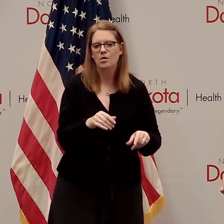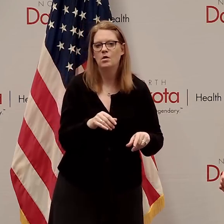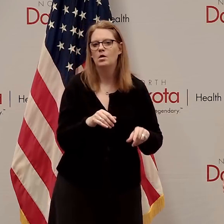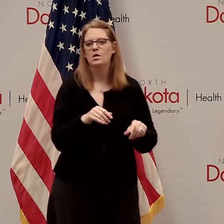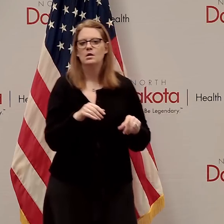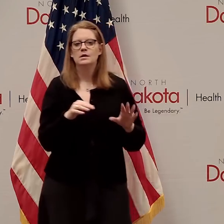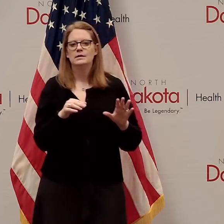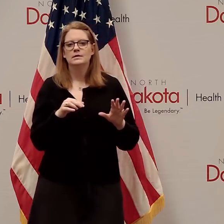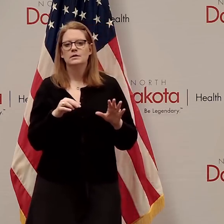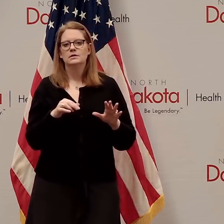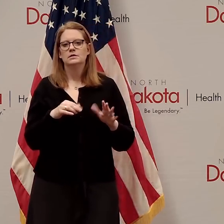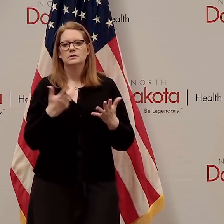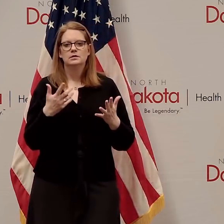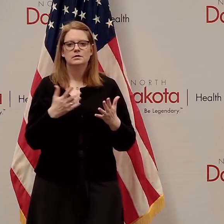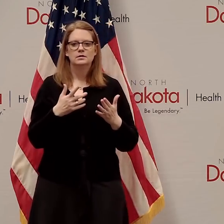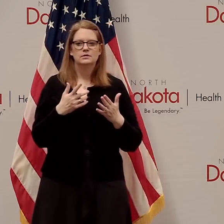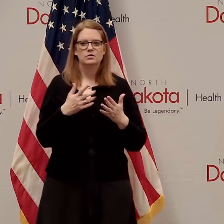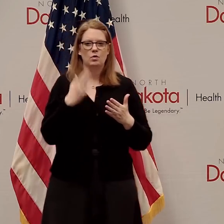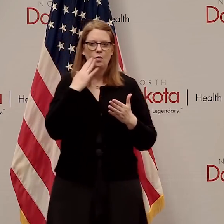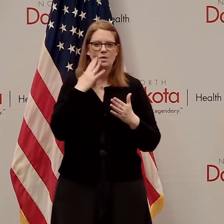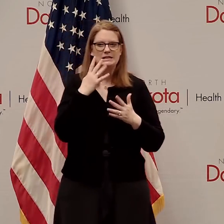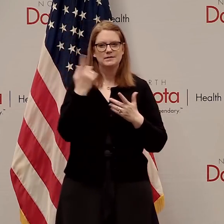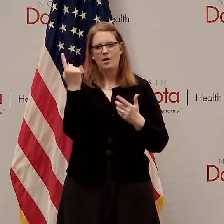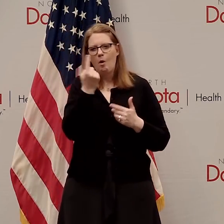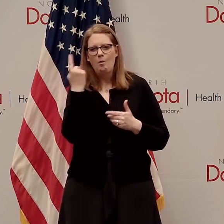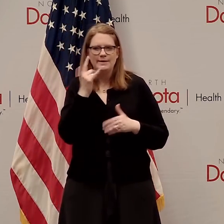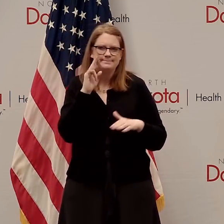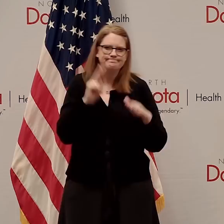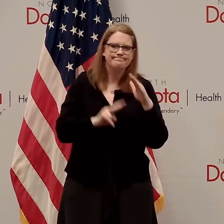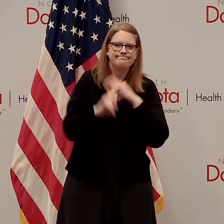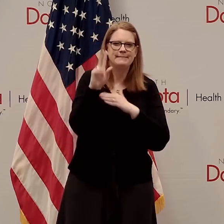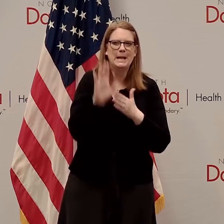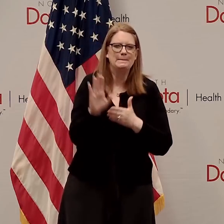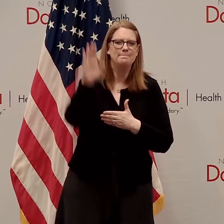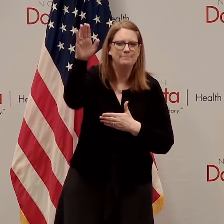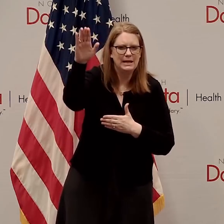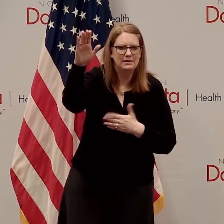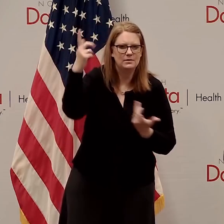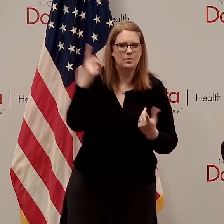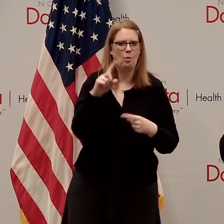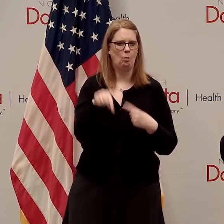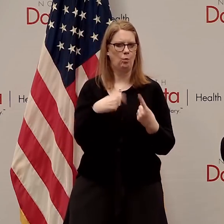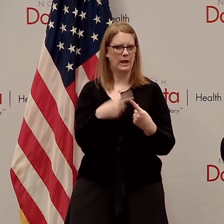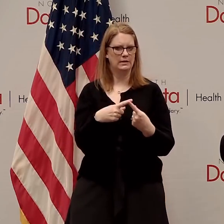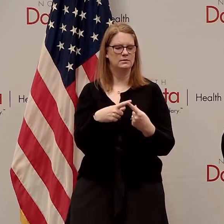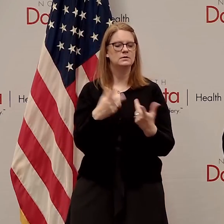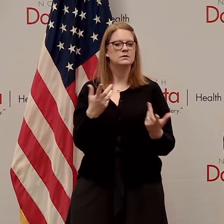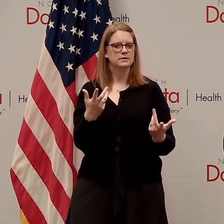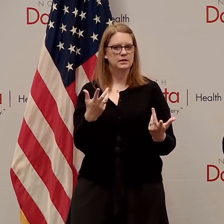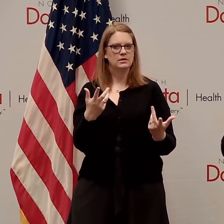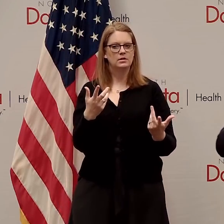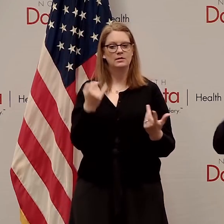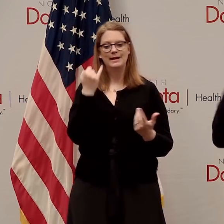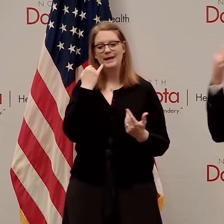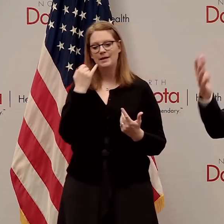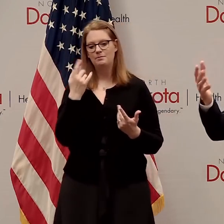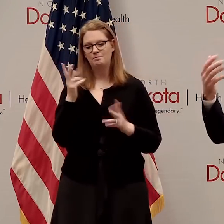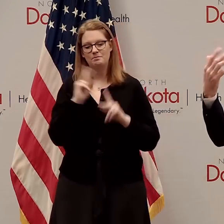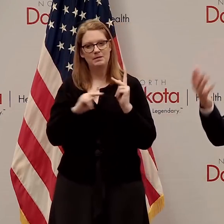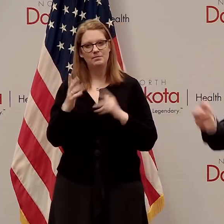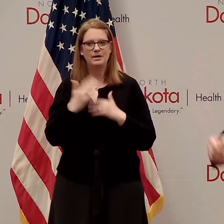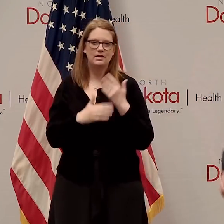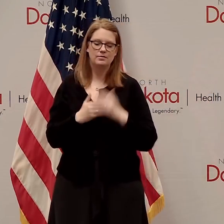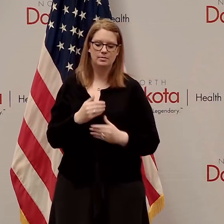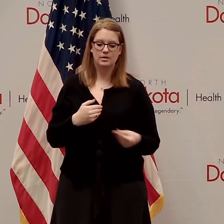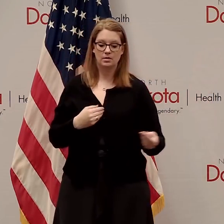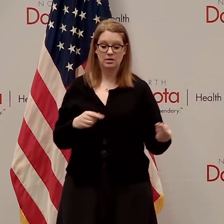preoccupations is, when is there going to be a peak? And because somehow people maybe find the comfort that if there was a piece of paper that said in 3 weeks